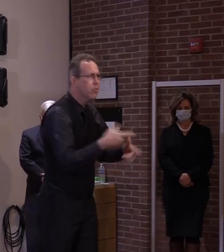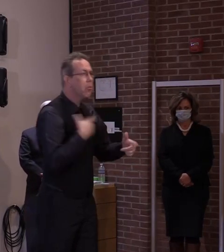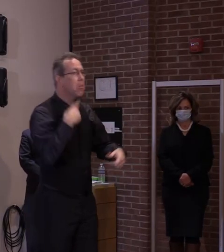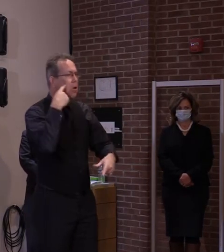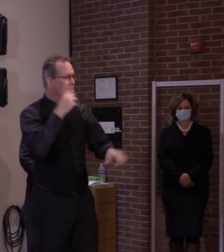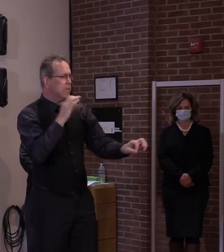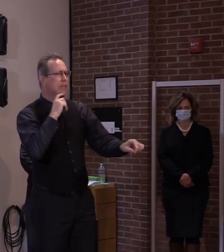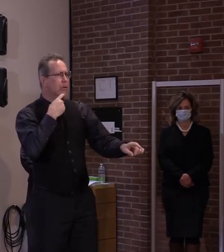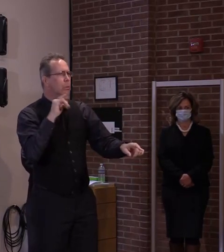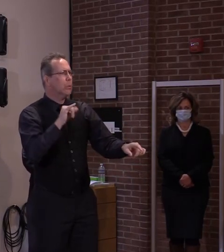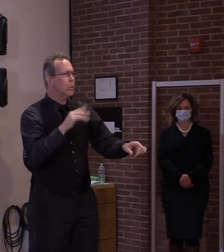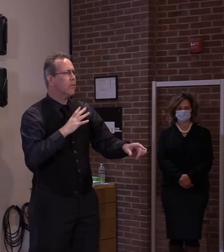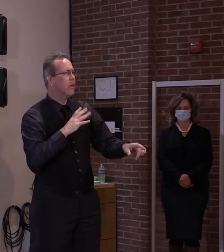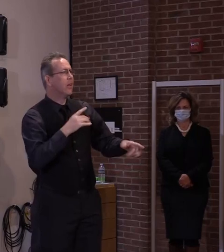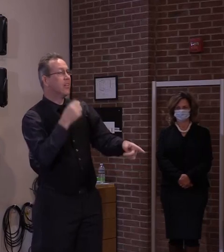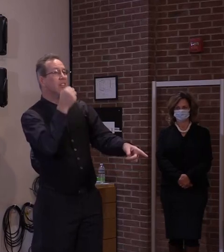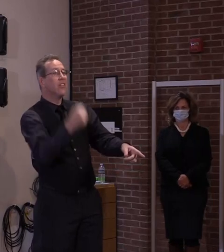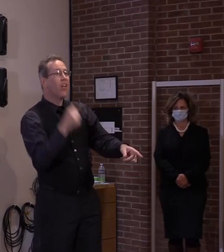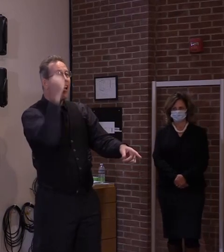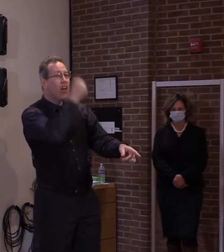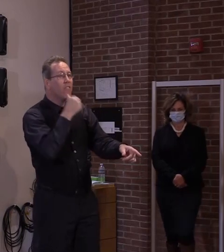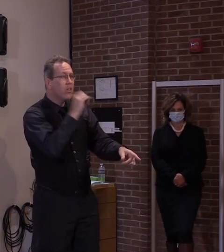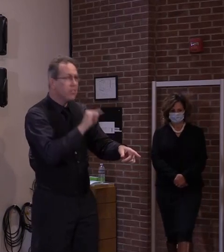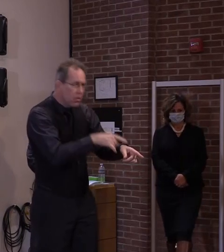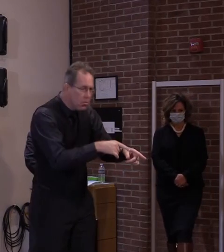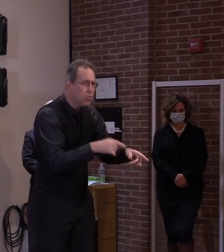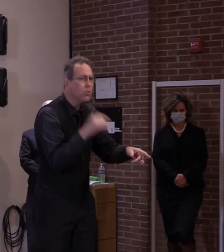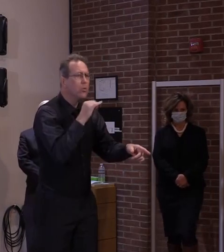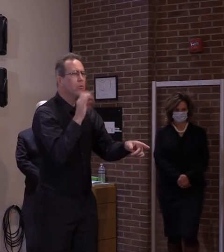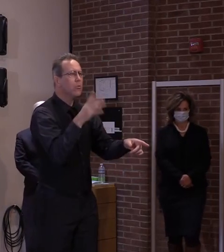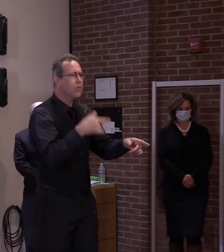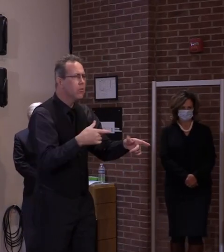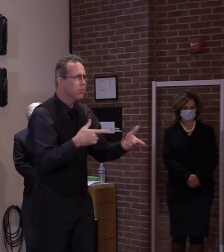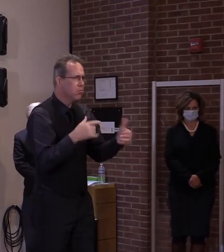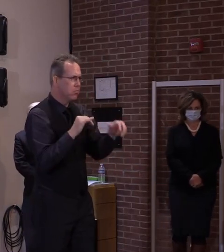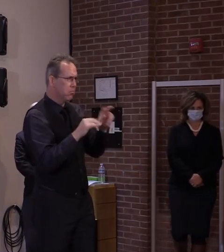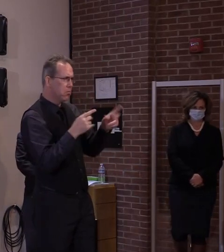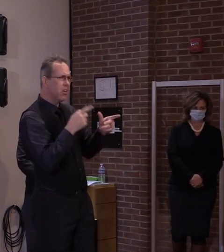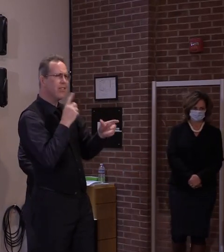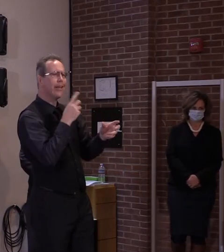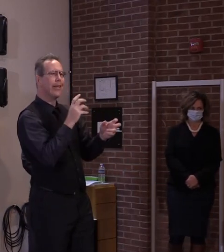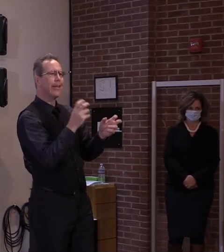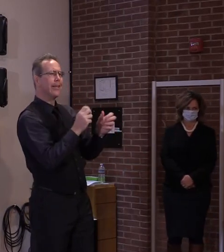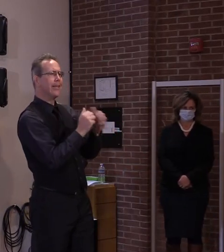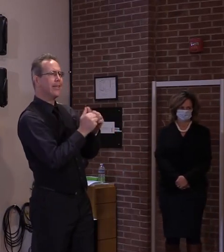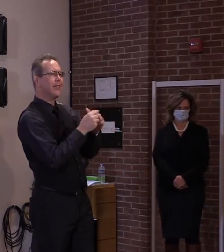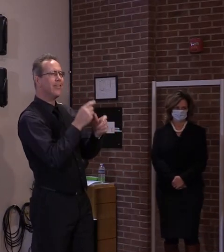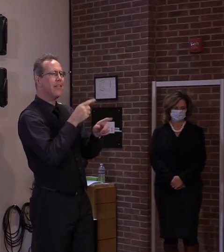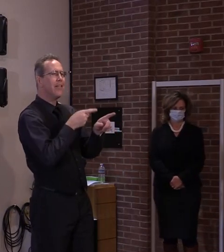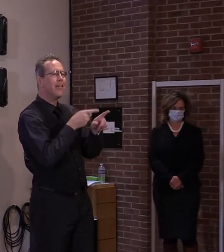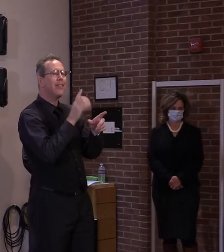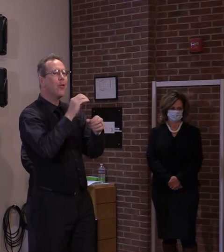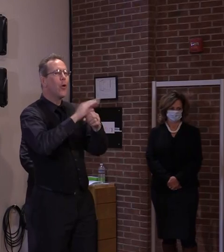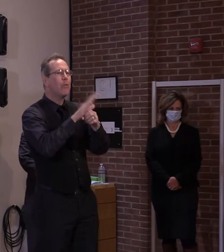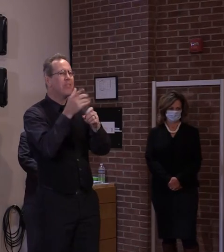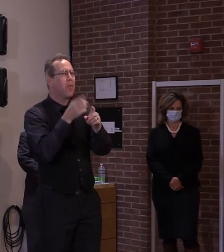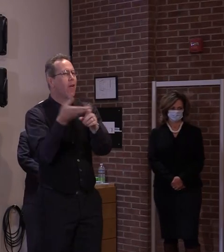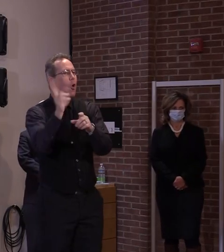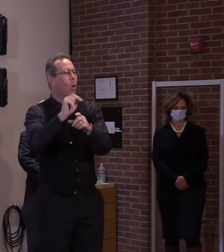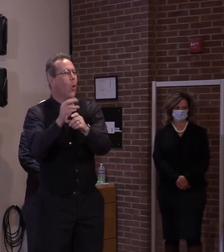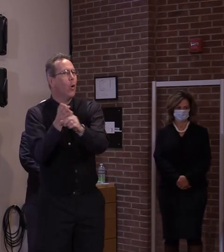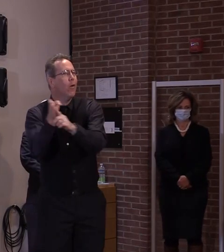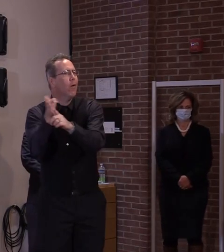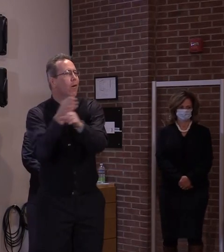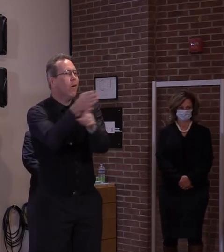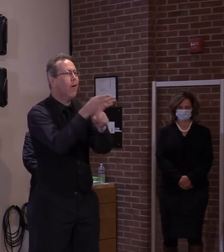one. They got outcompeted, essentially. So if enough of the population contracts one